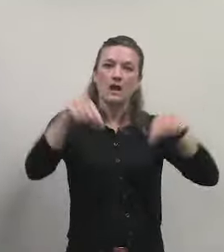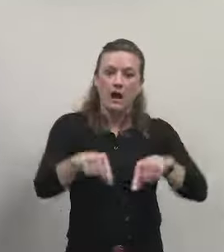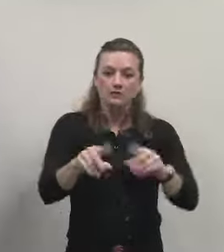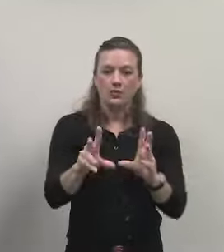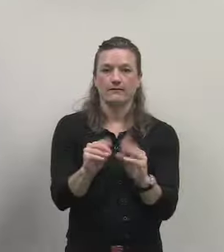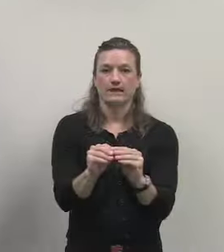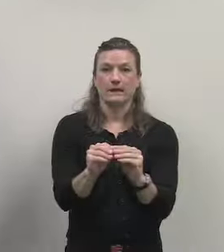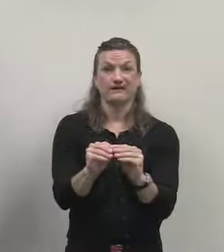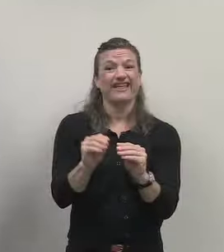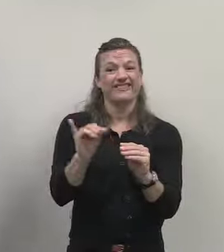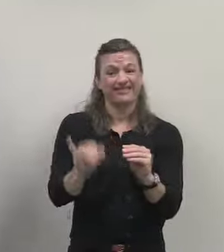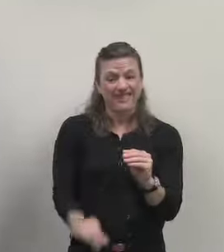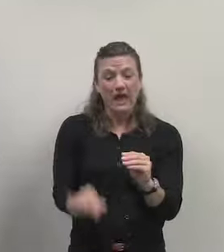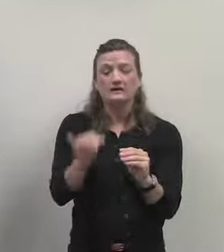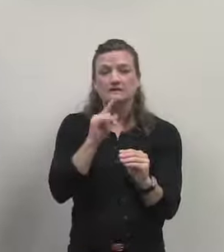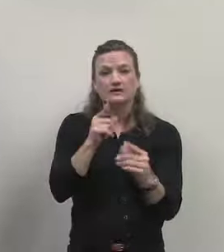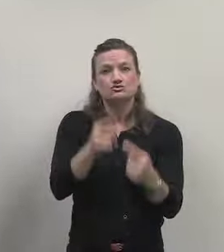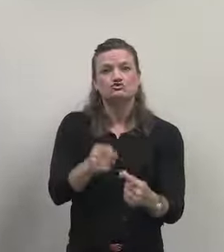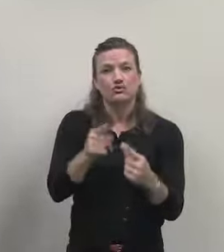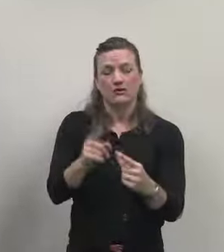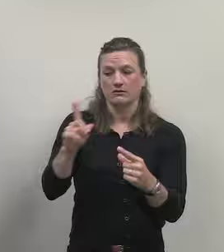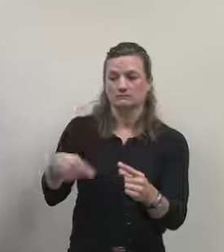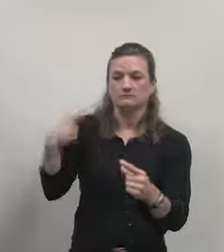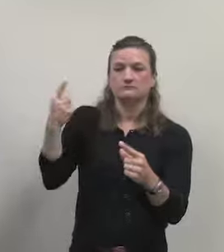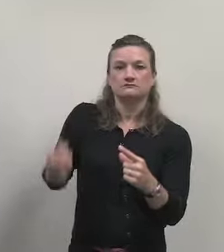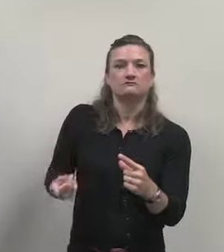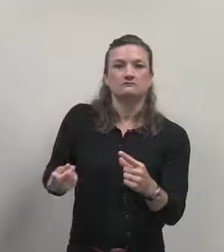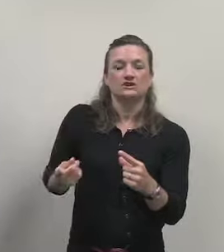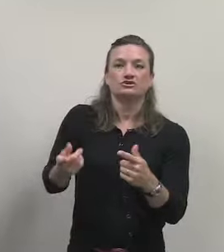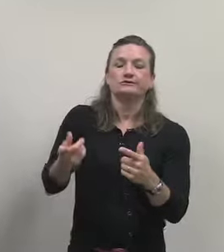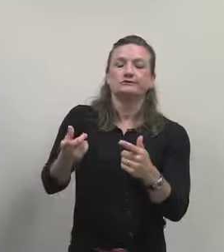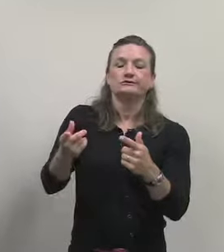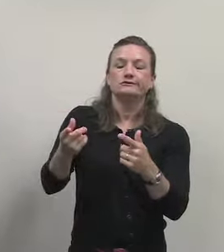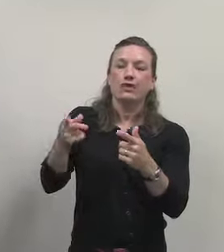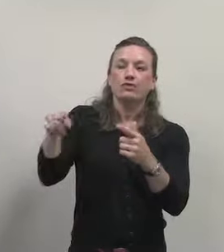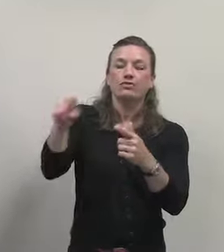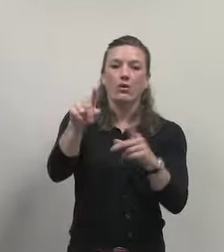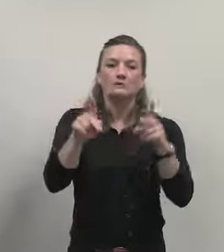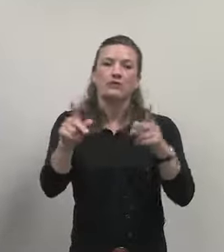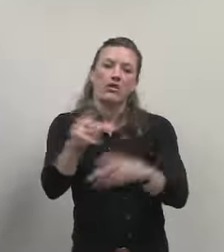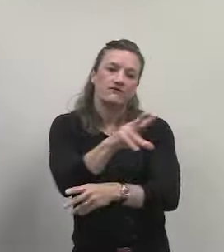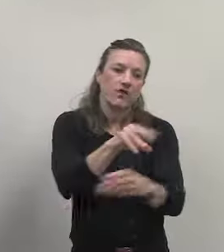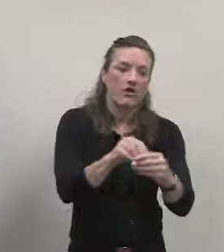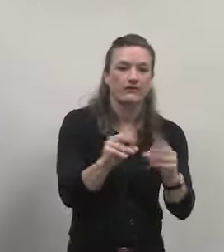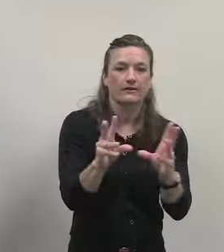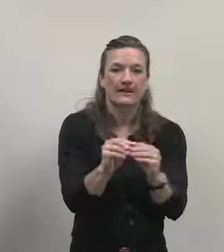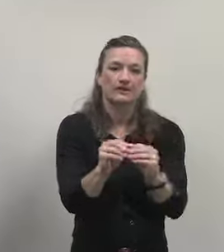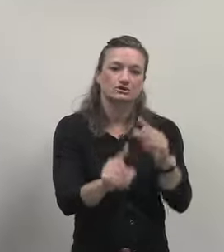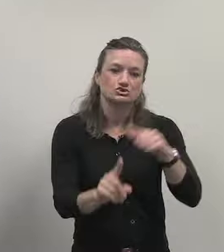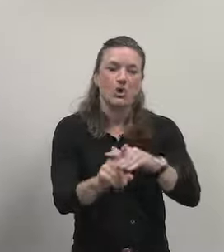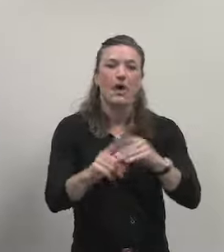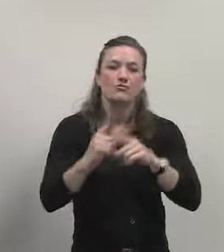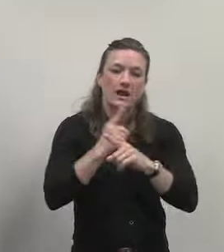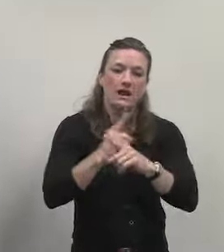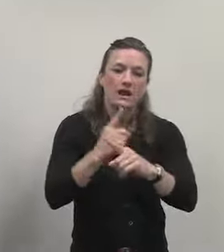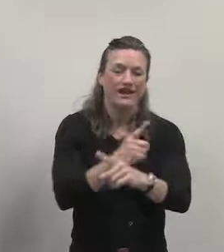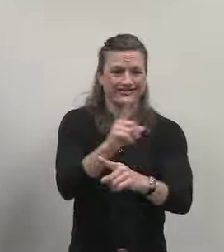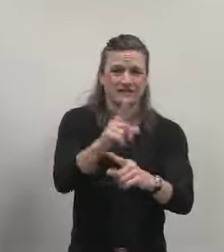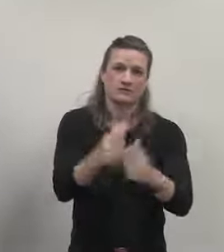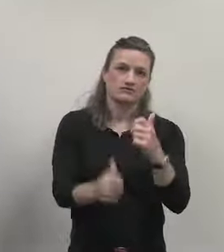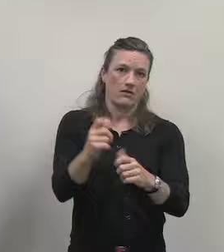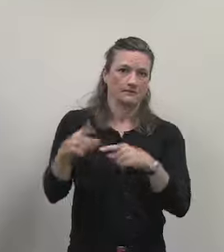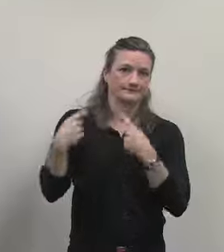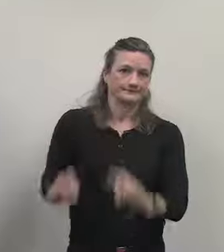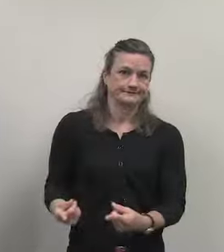which has been a major stumbling block in terms of getting those people to the IEP team meetings on a consistent basis. And